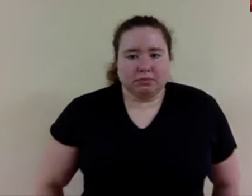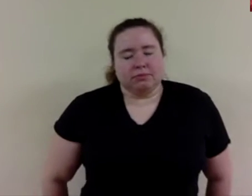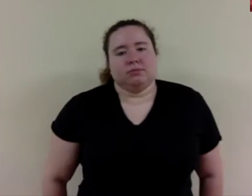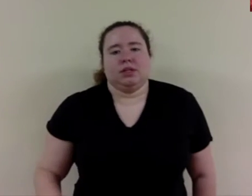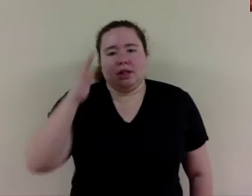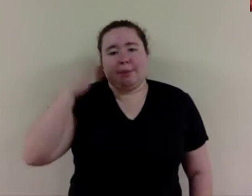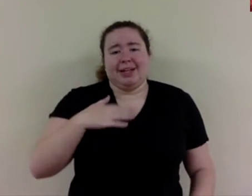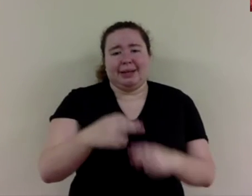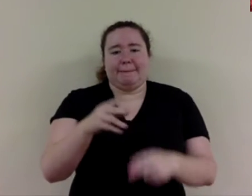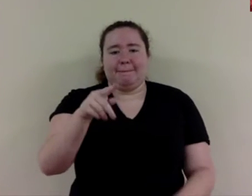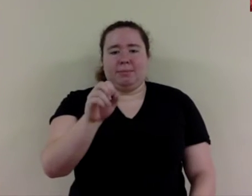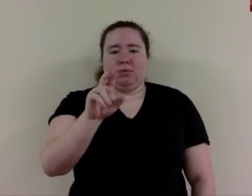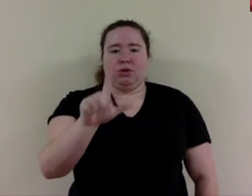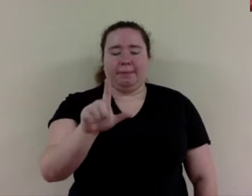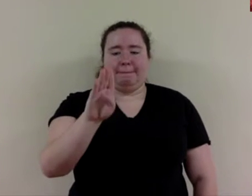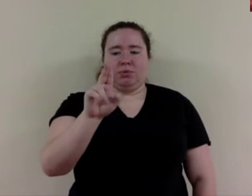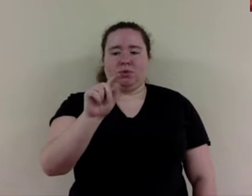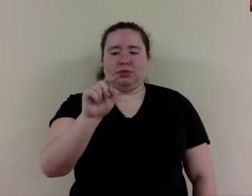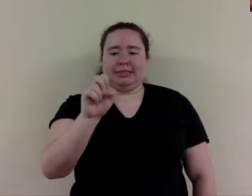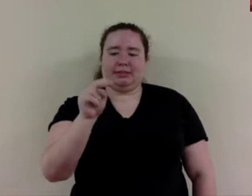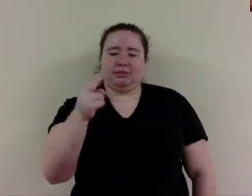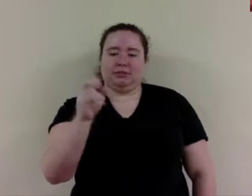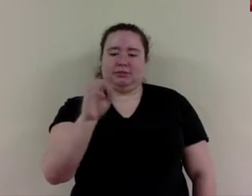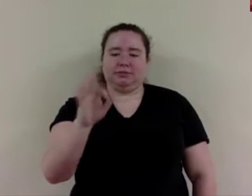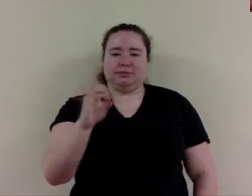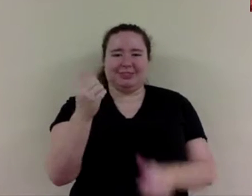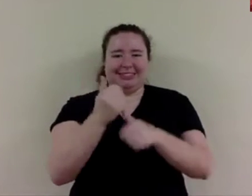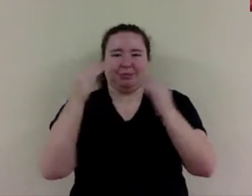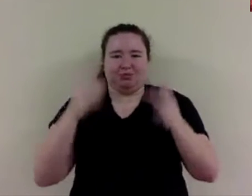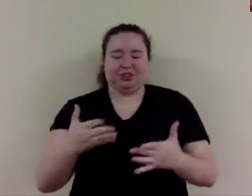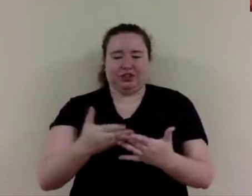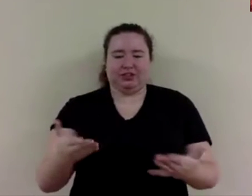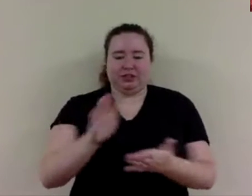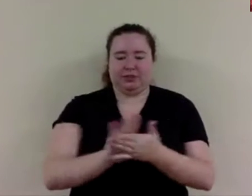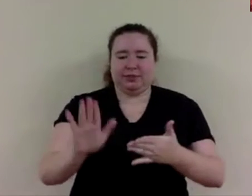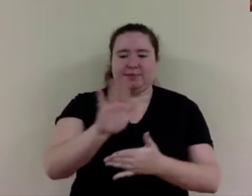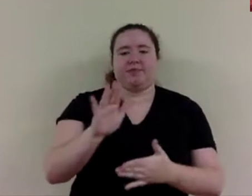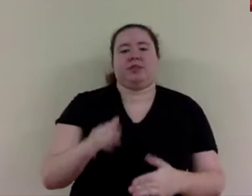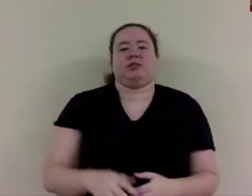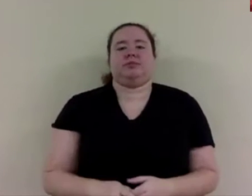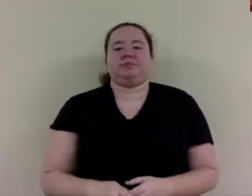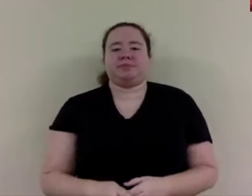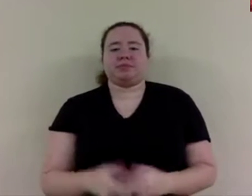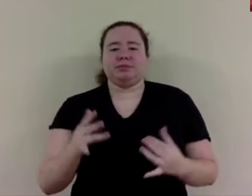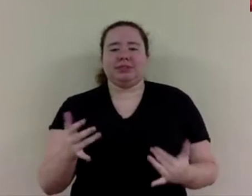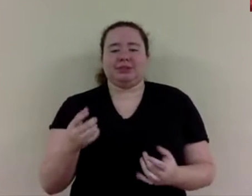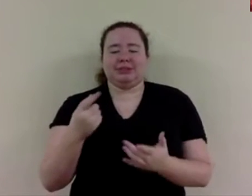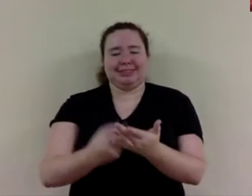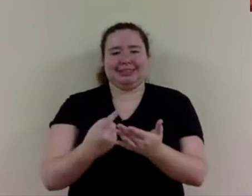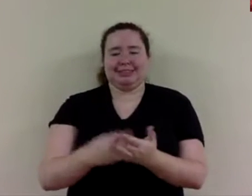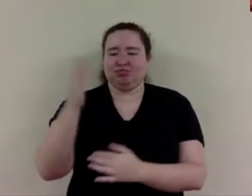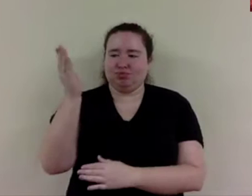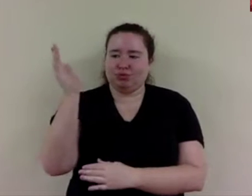Hello, my name is Paul Butenhoff. I'm an assistant professor here at the College of St. Catherine's in Minneapolis. Today I'd like to talk to you a little bit about the digestive